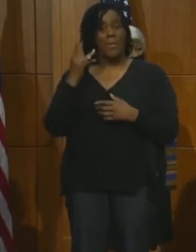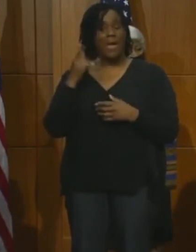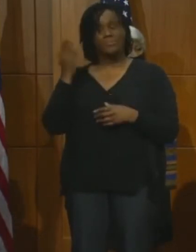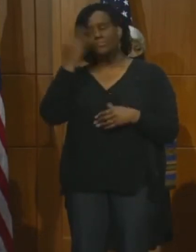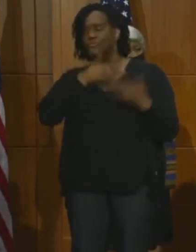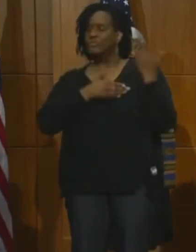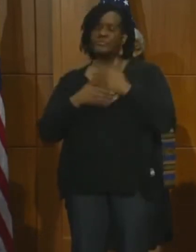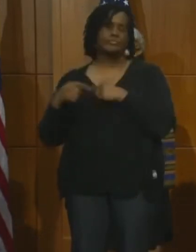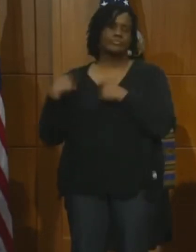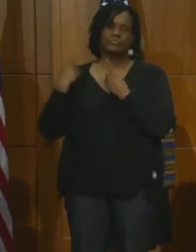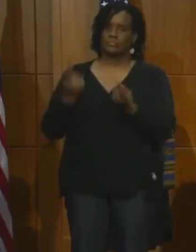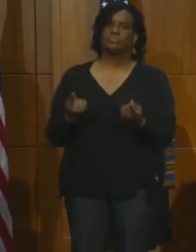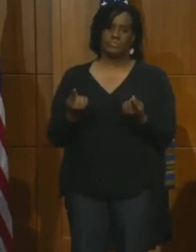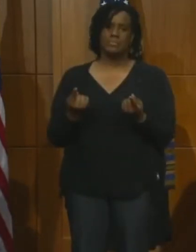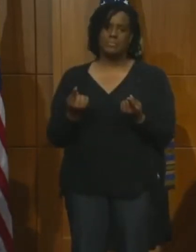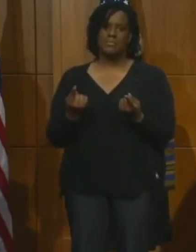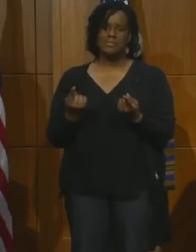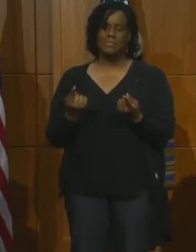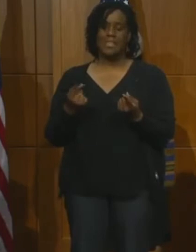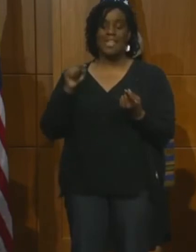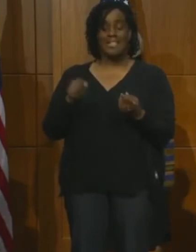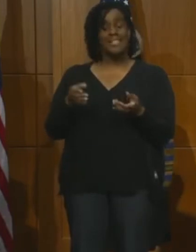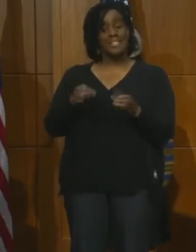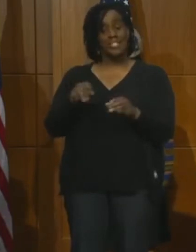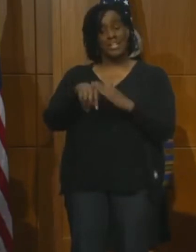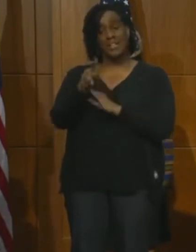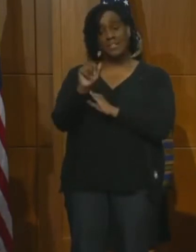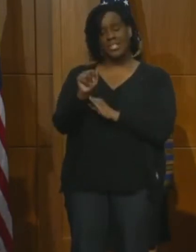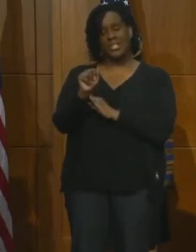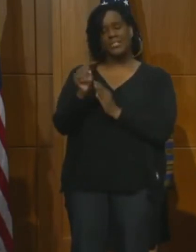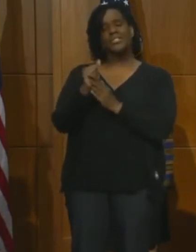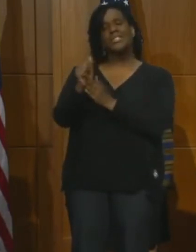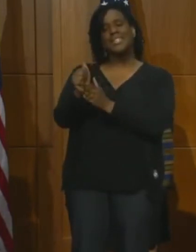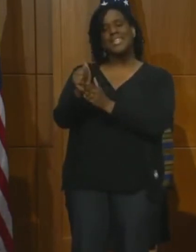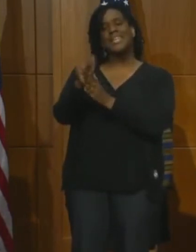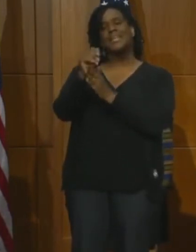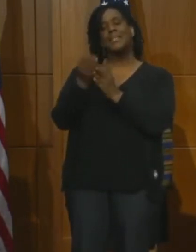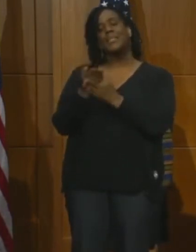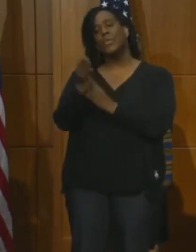so long. This is our chance in Virginia to lead by example.